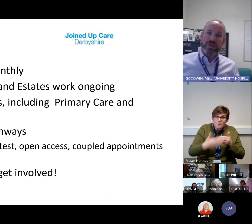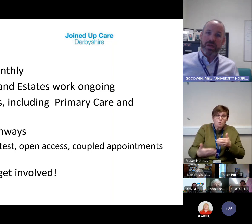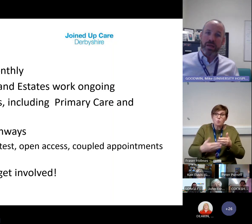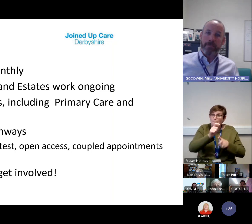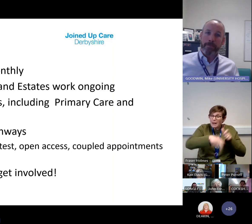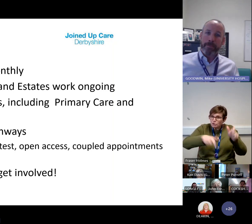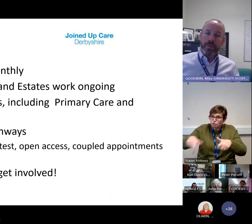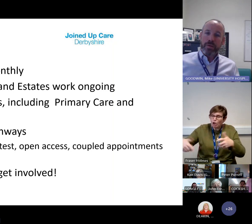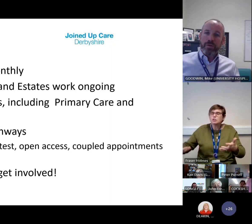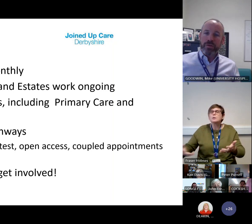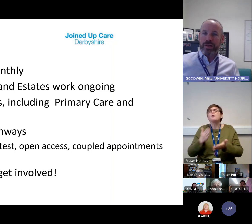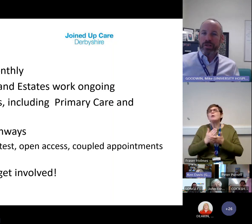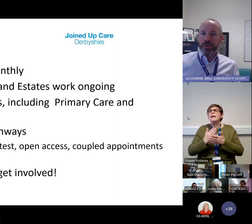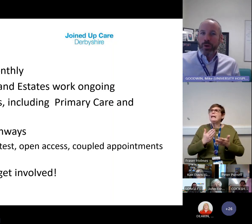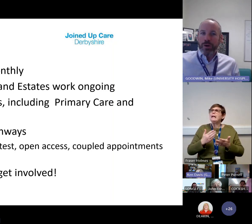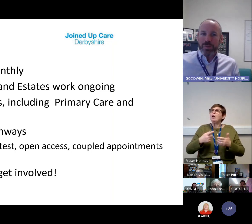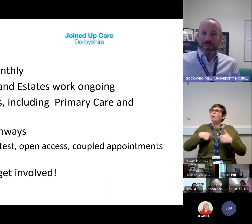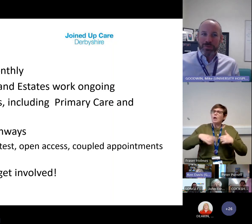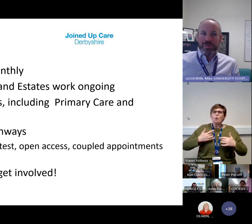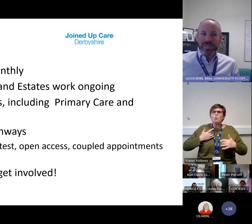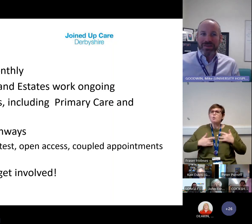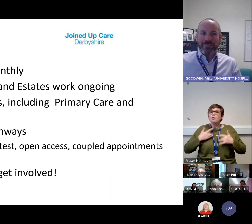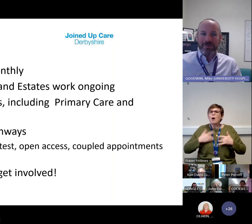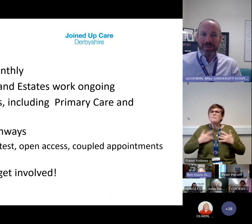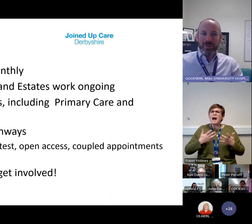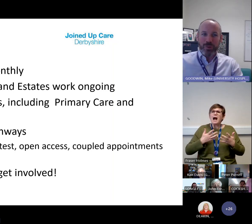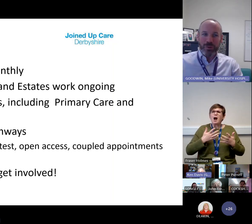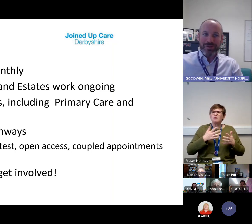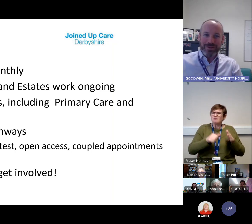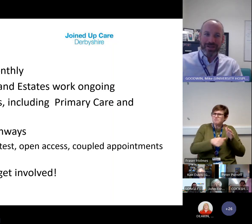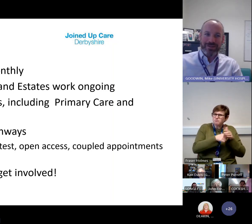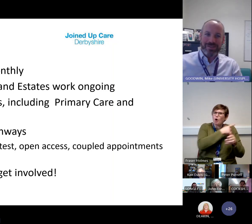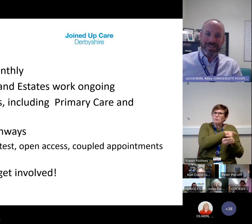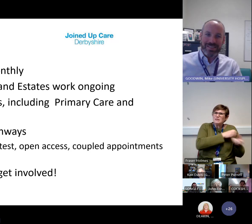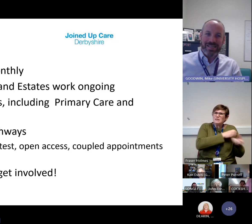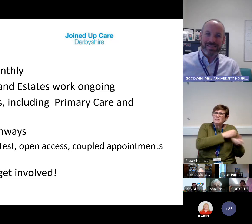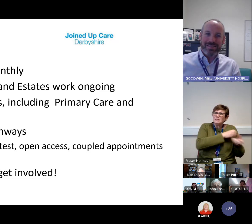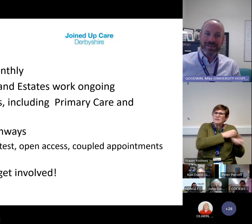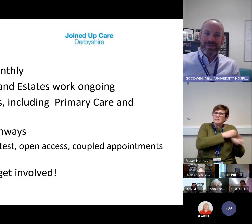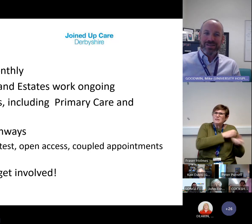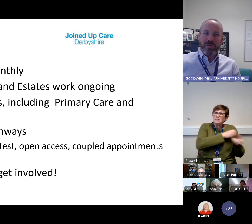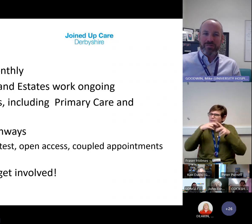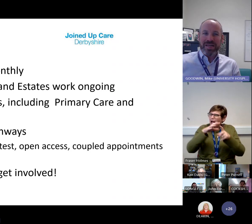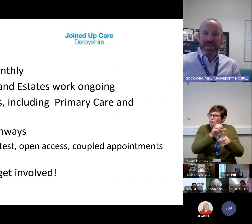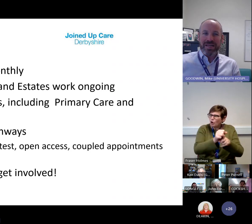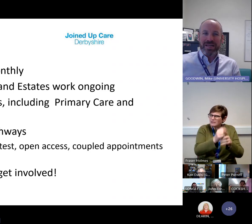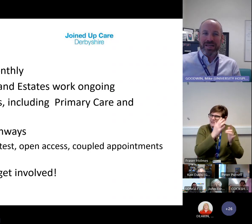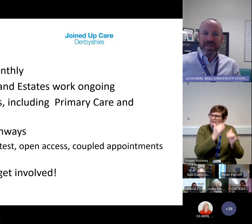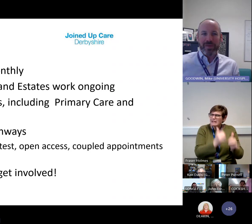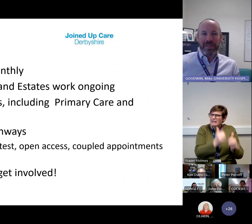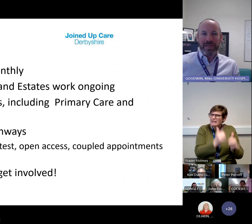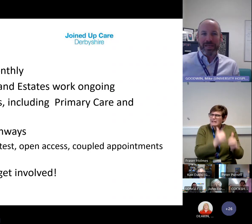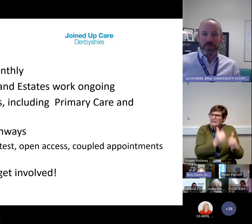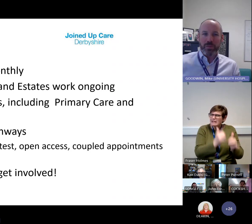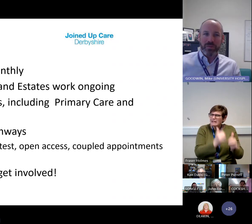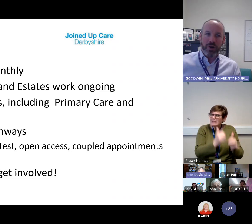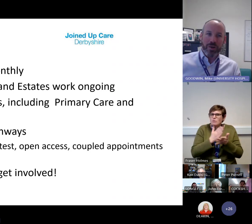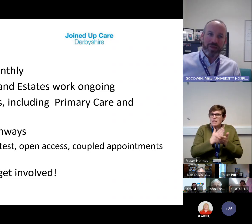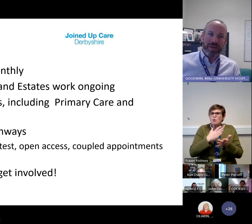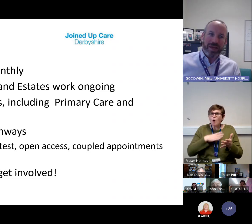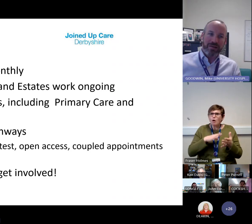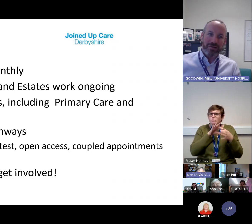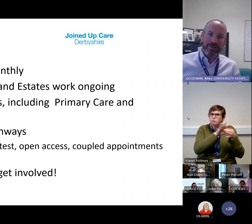about the acute hospitals delivering more diagnostic tests. So we're really keen to engage